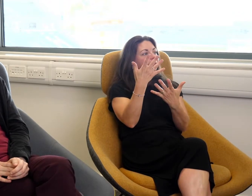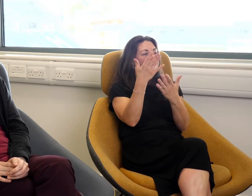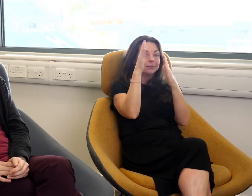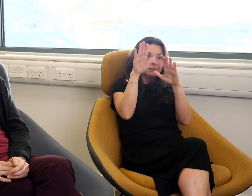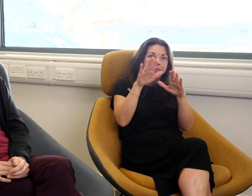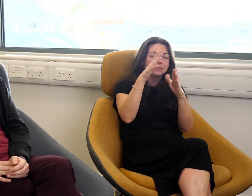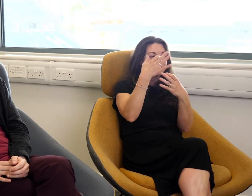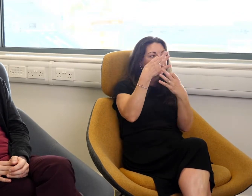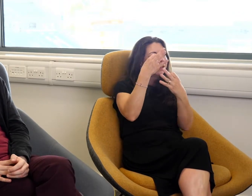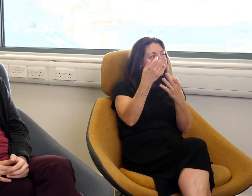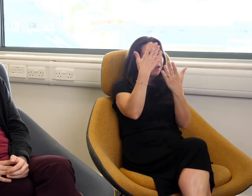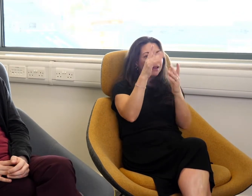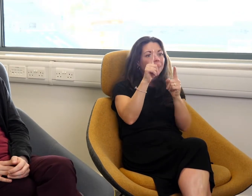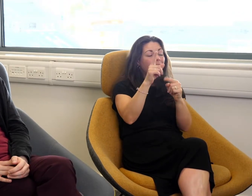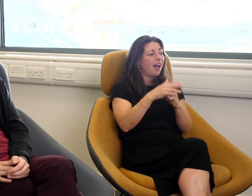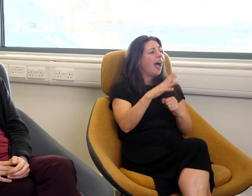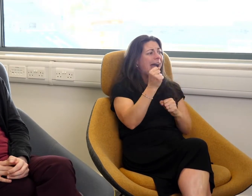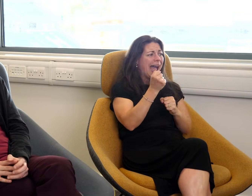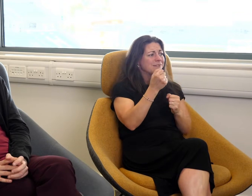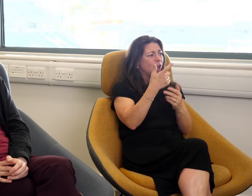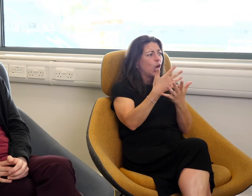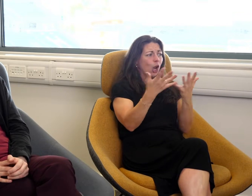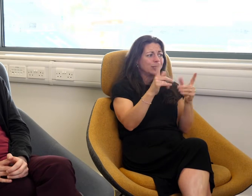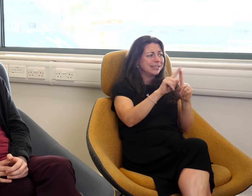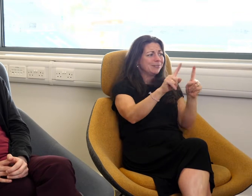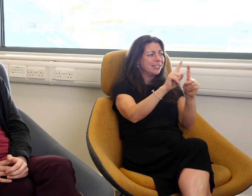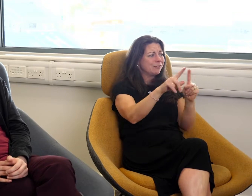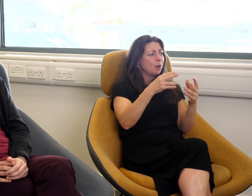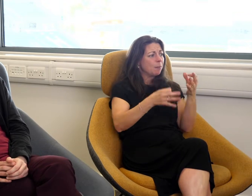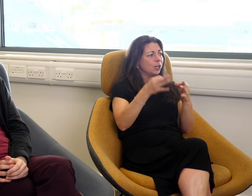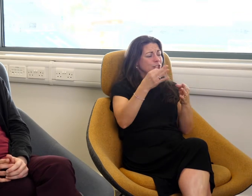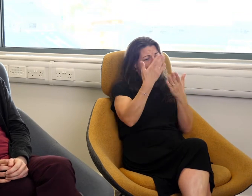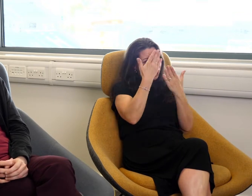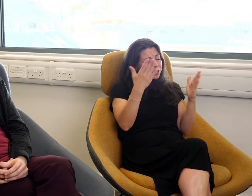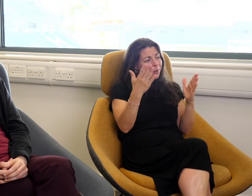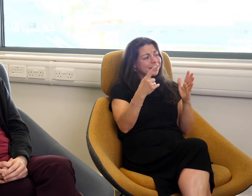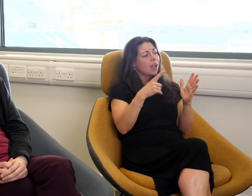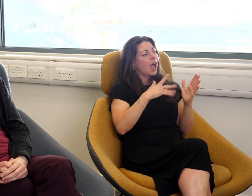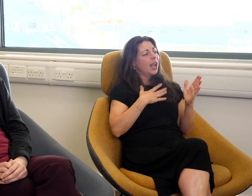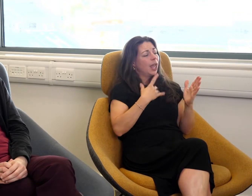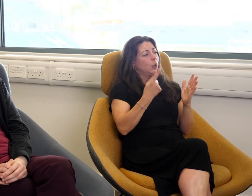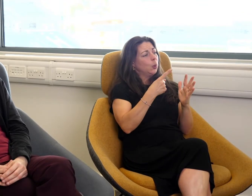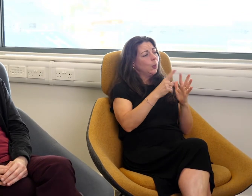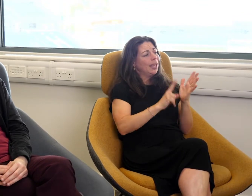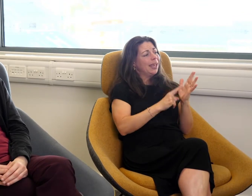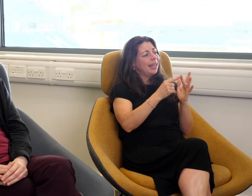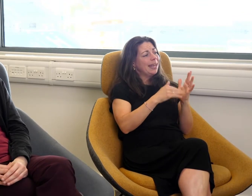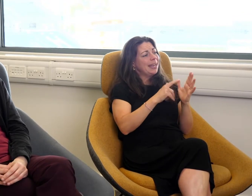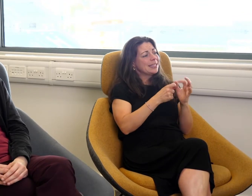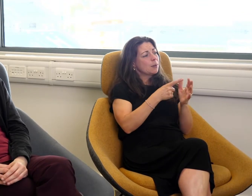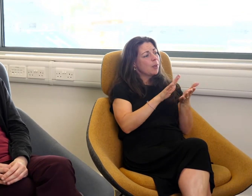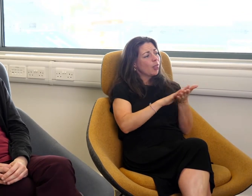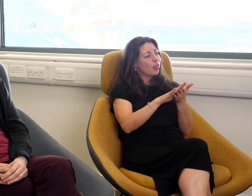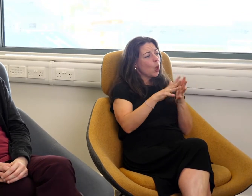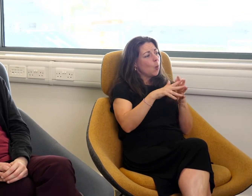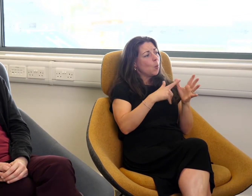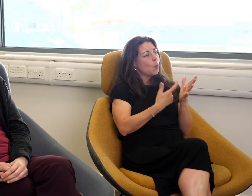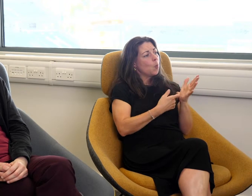various politicians I have a lot of respect for. I particularly like Elizabeth Warren, who is a senator in America, who